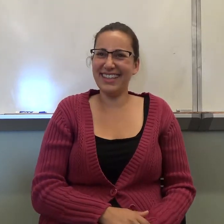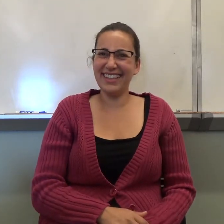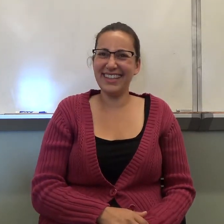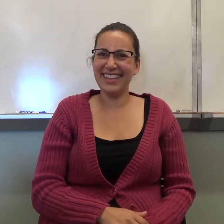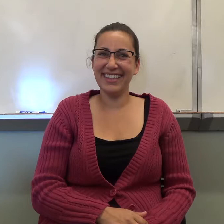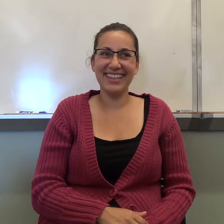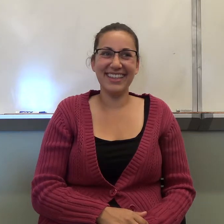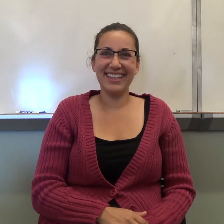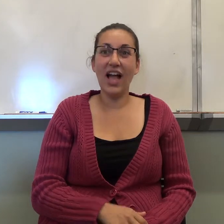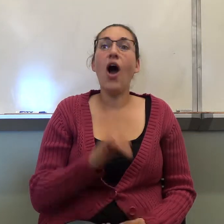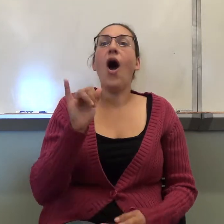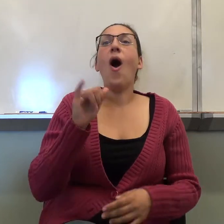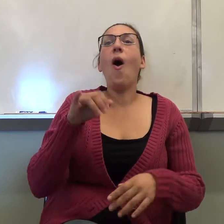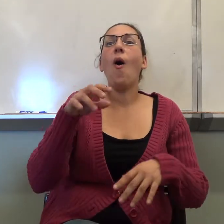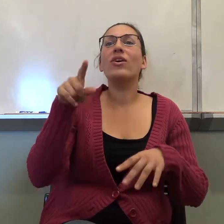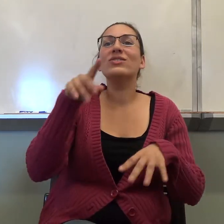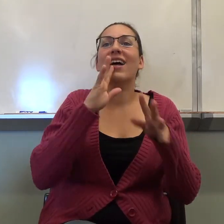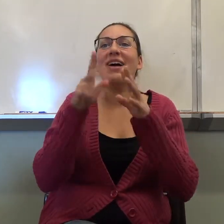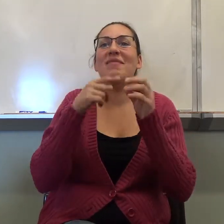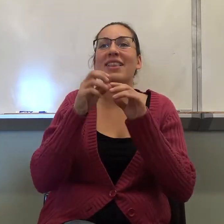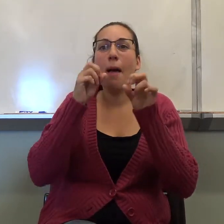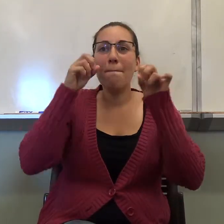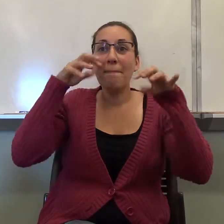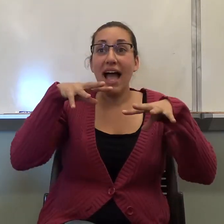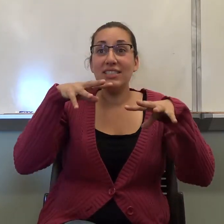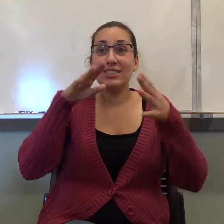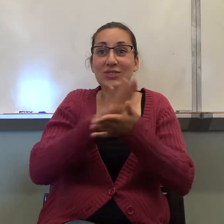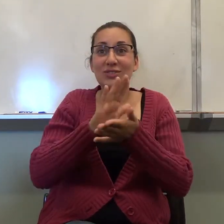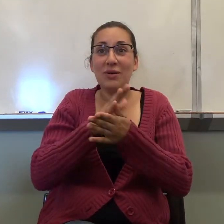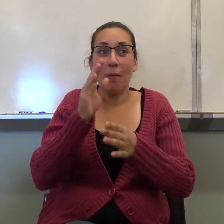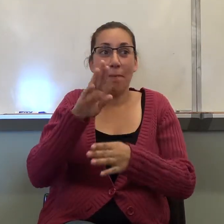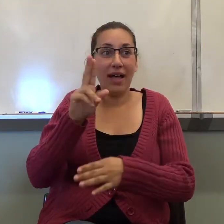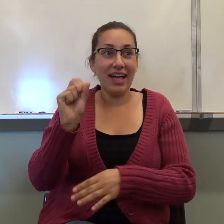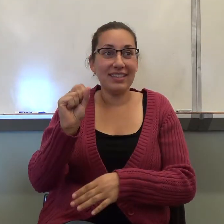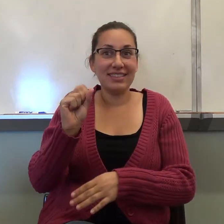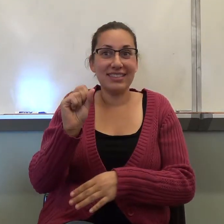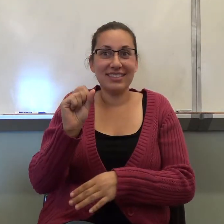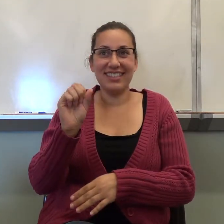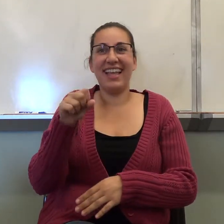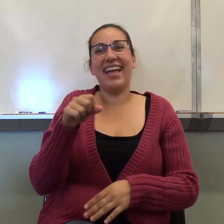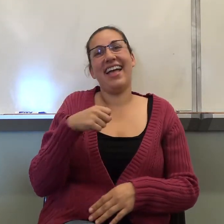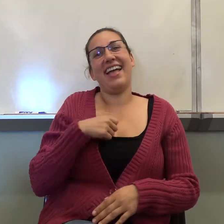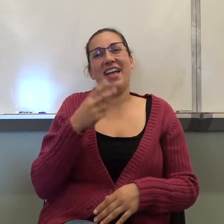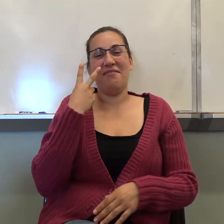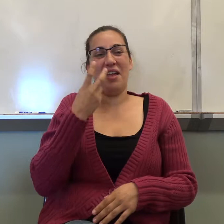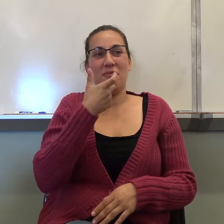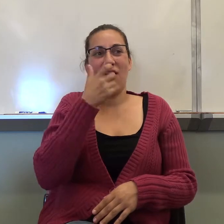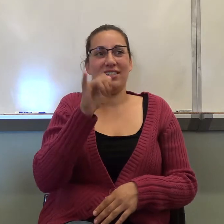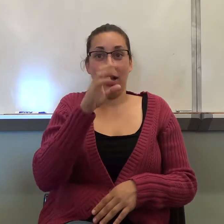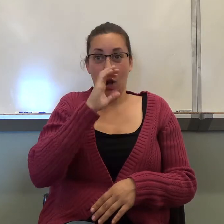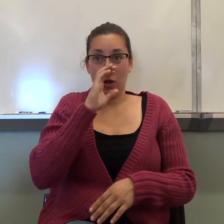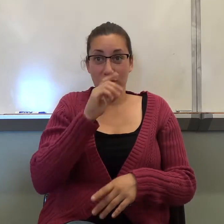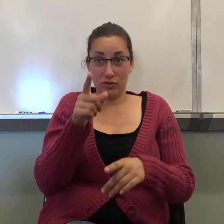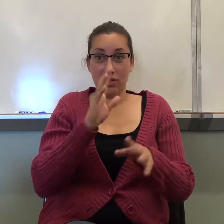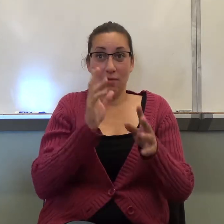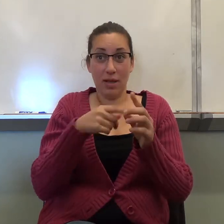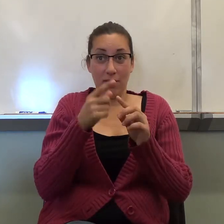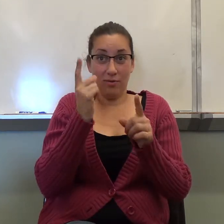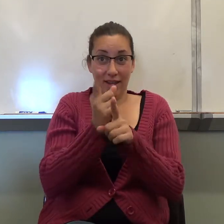Now we have to be careful. Okay? And